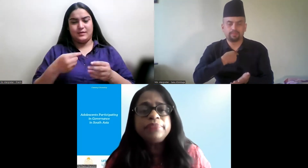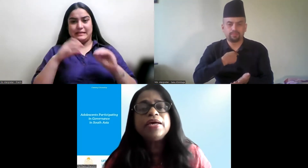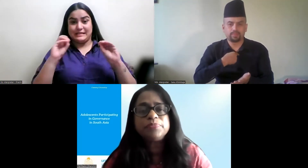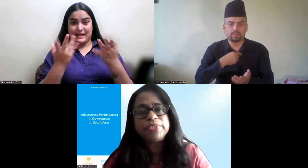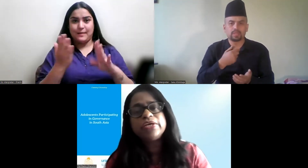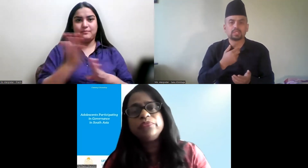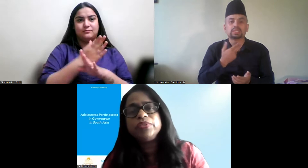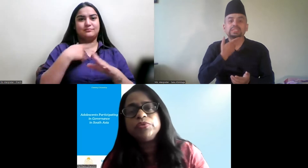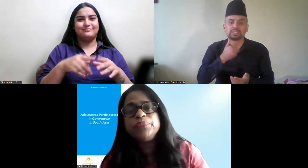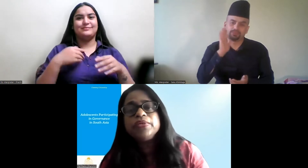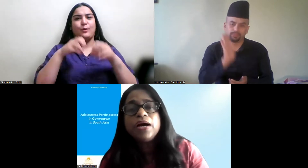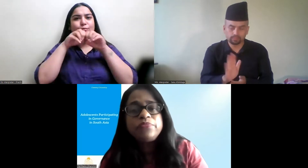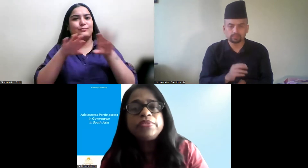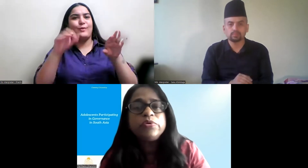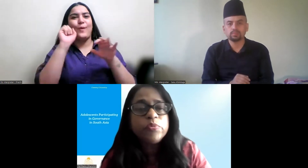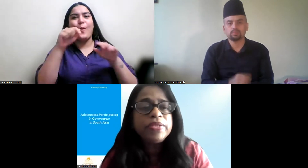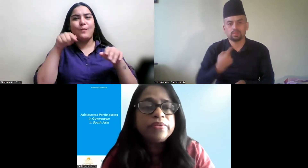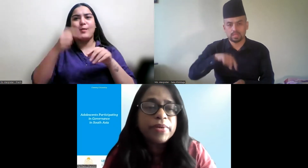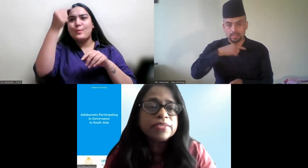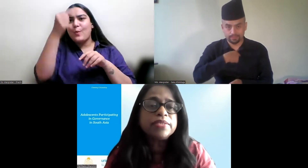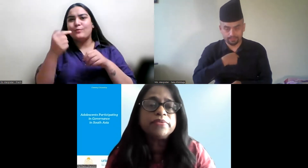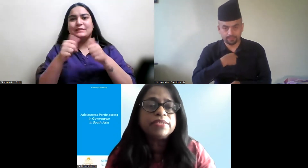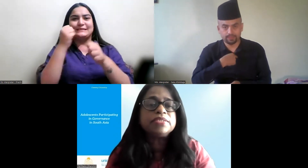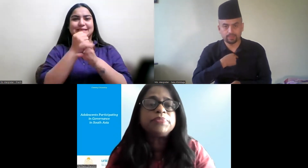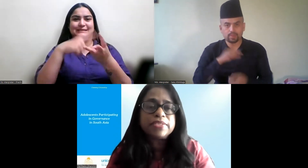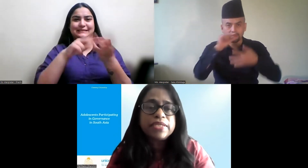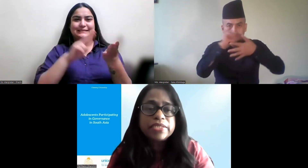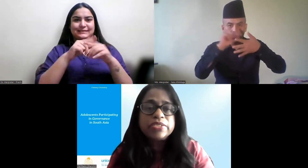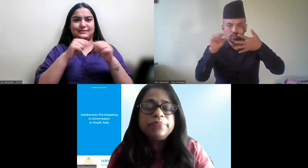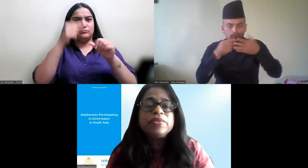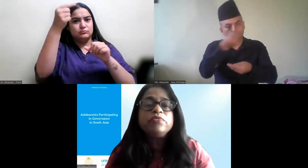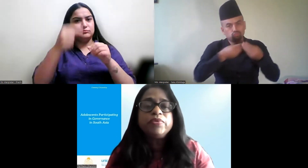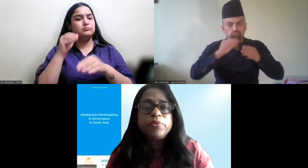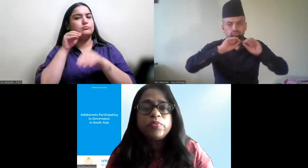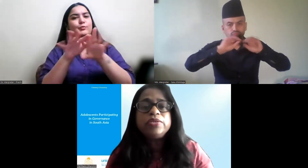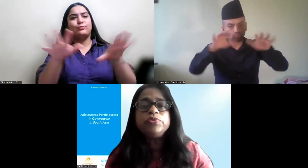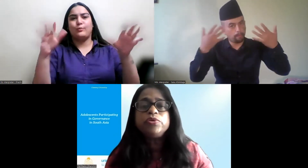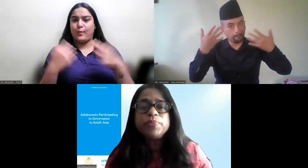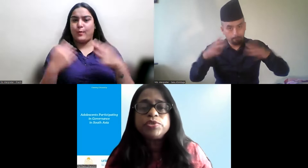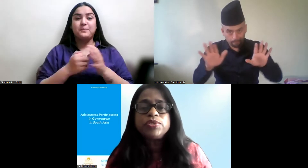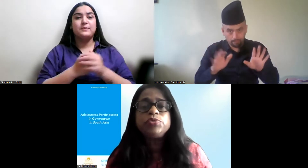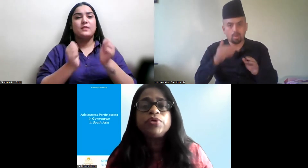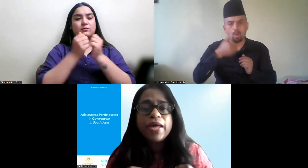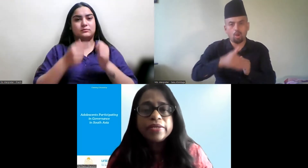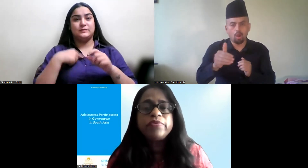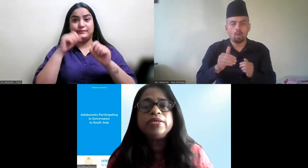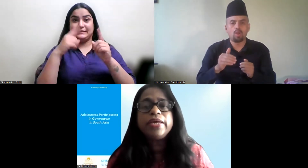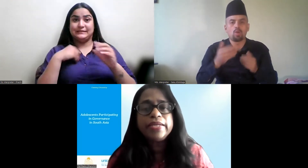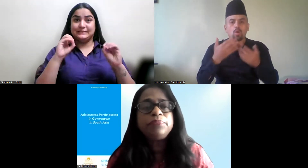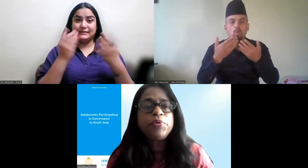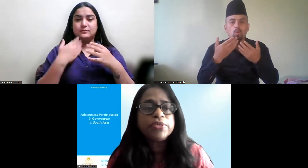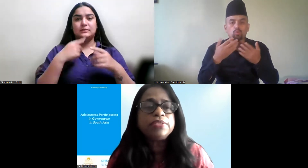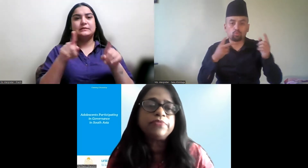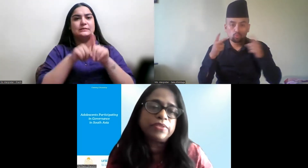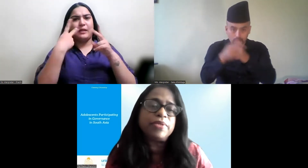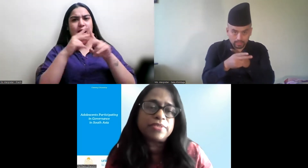agenda has been shared with you. After the opening remarks and the writer's presentation, we will provide you the opportunity to clarify